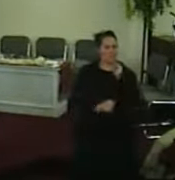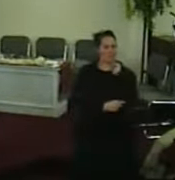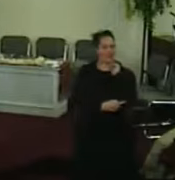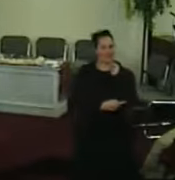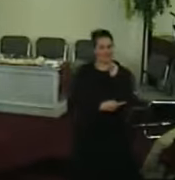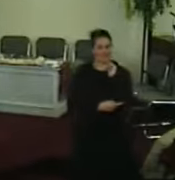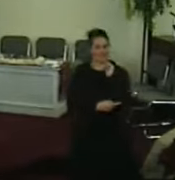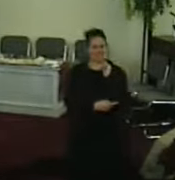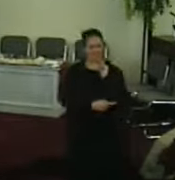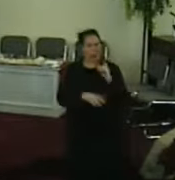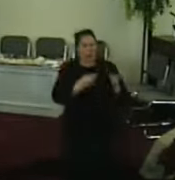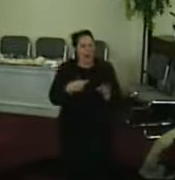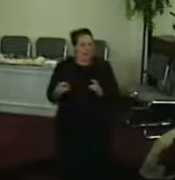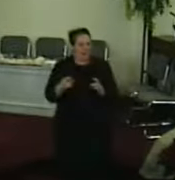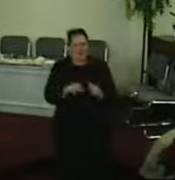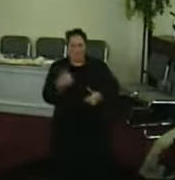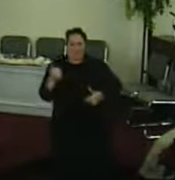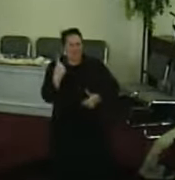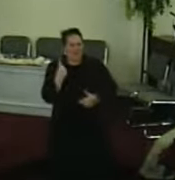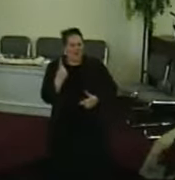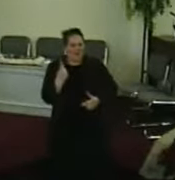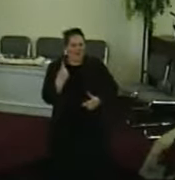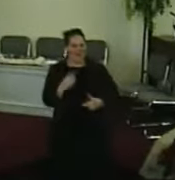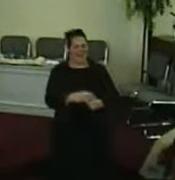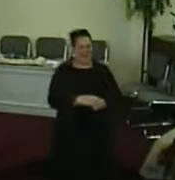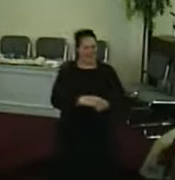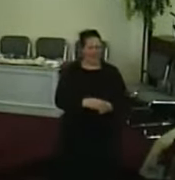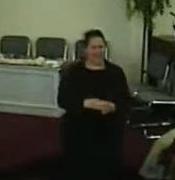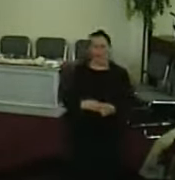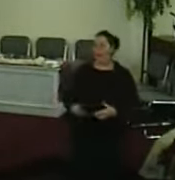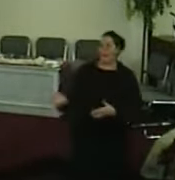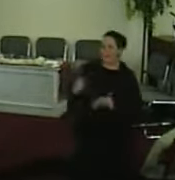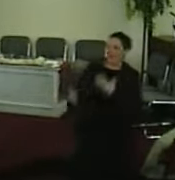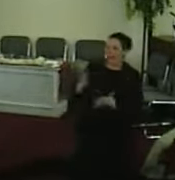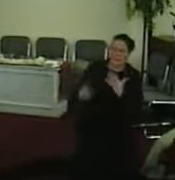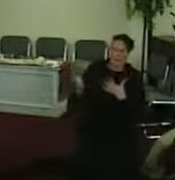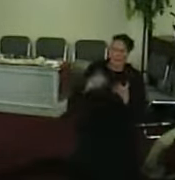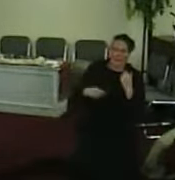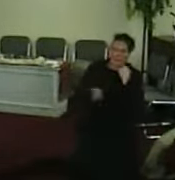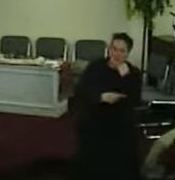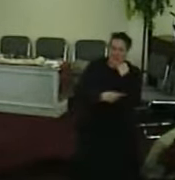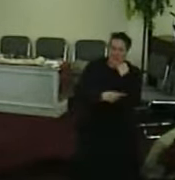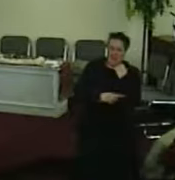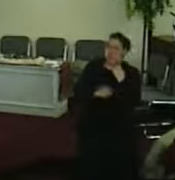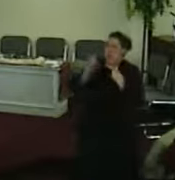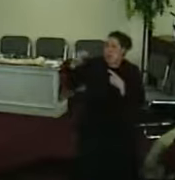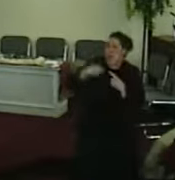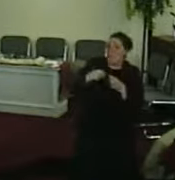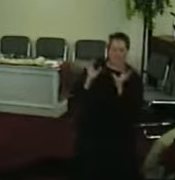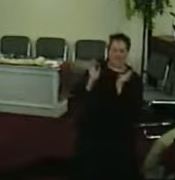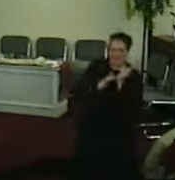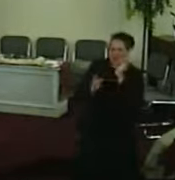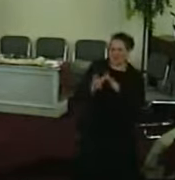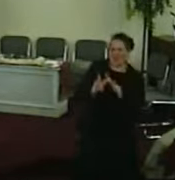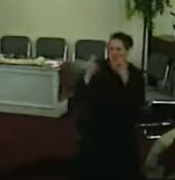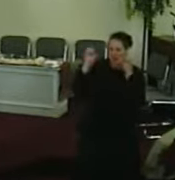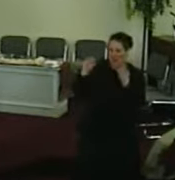I'm ready for another one. Bring it on. You and me, Jesus, we can do this.